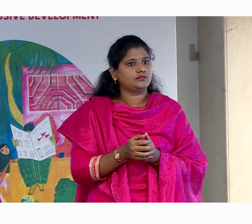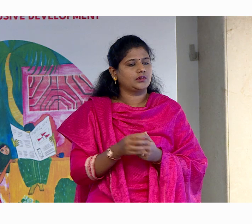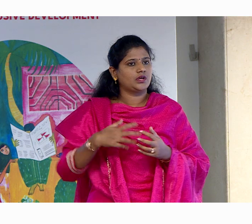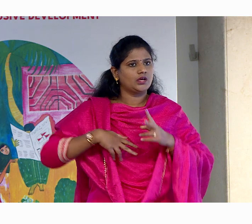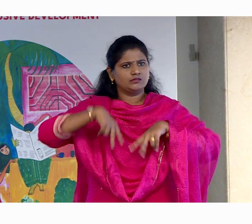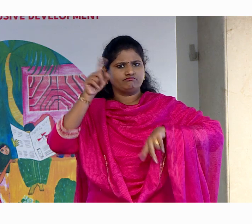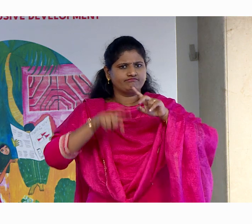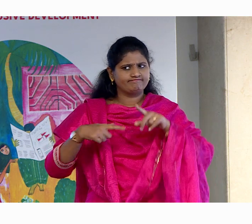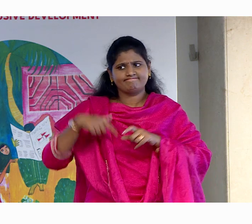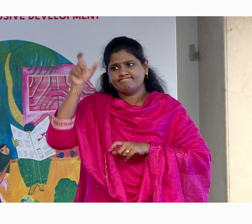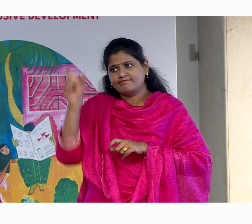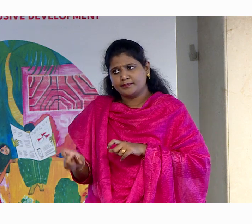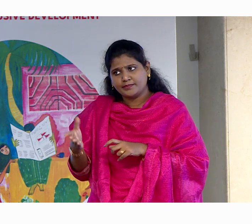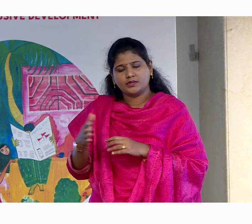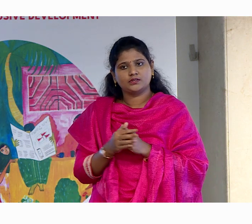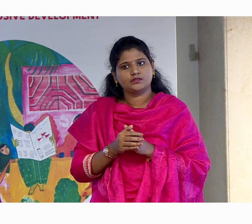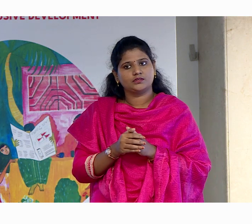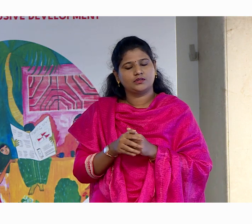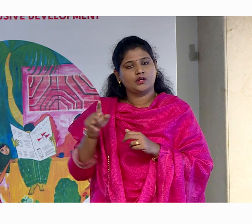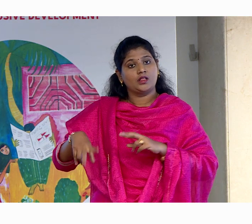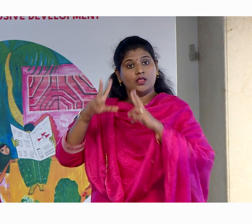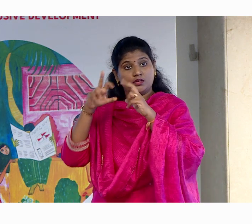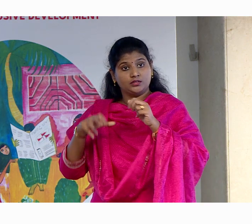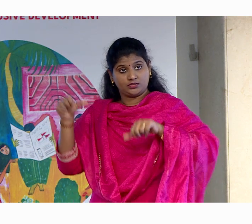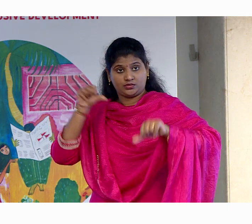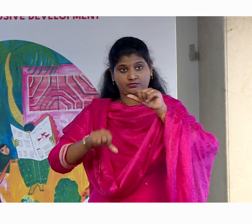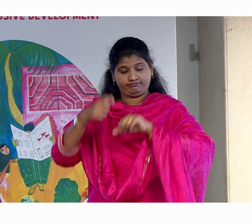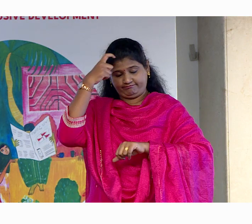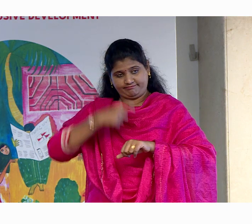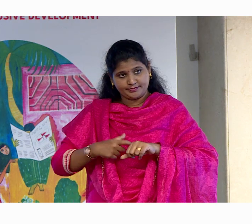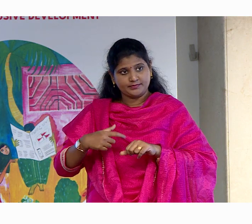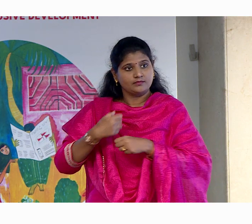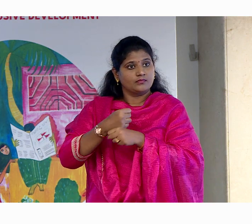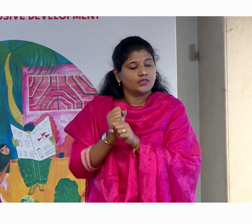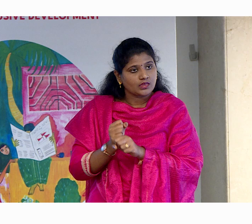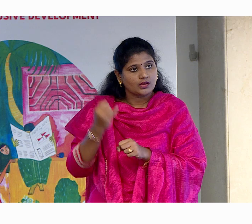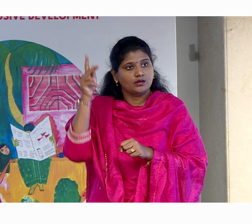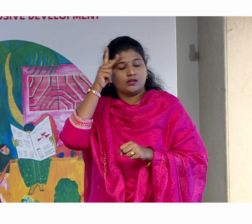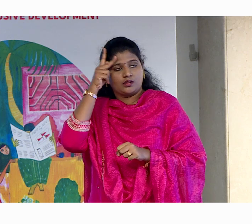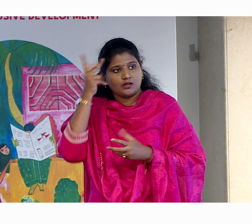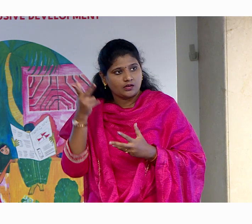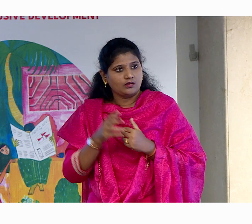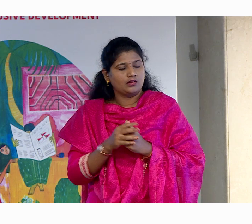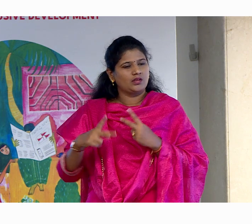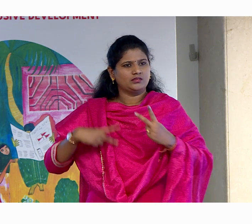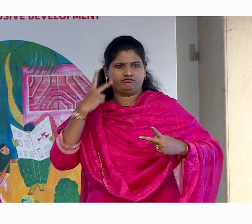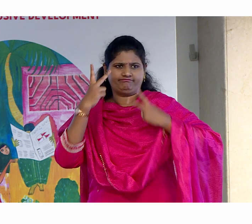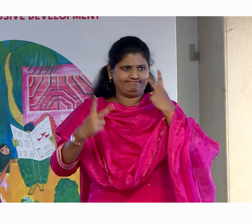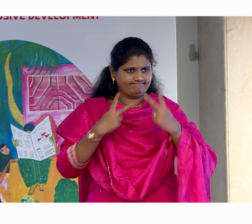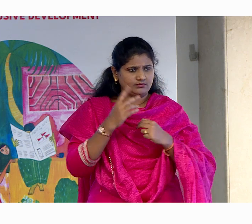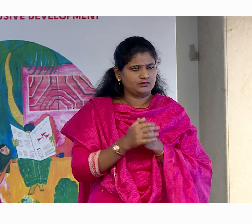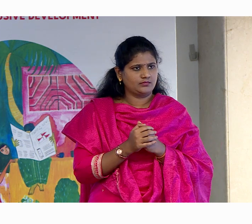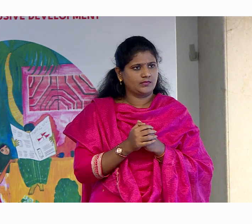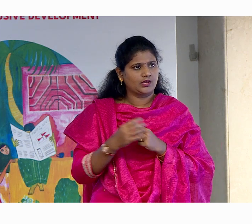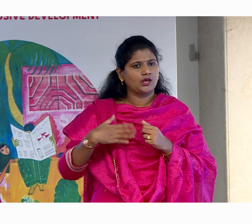and linear process. The scientists create the knowledge, the systematic reviewers will validate it, the